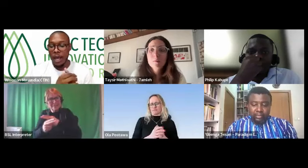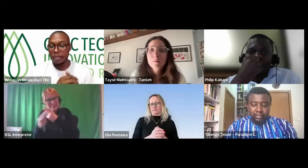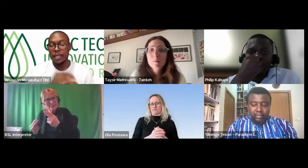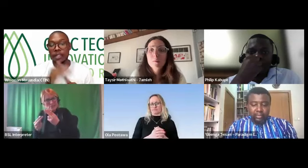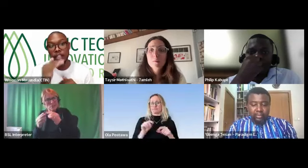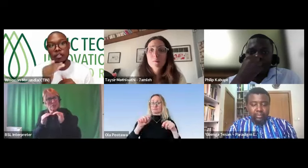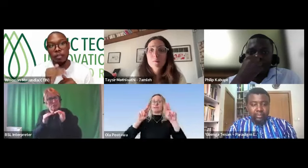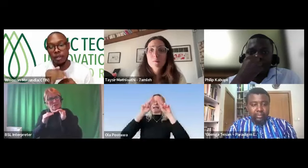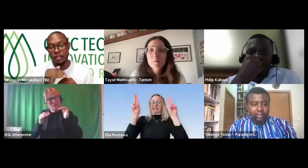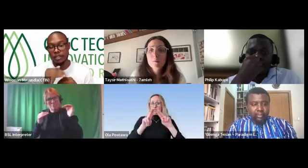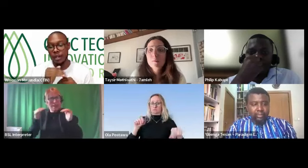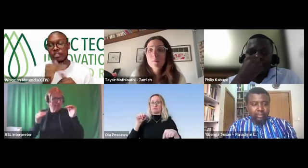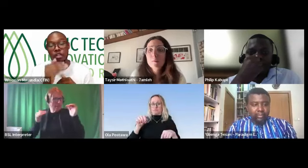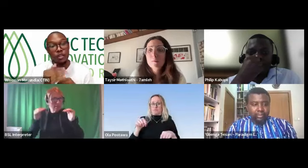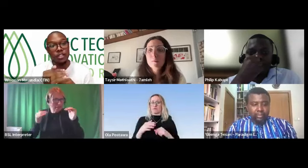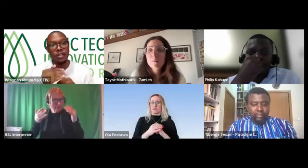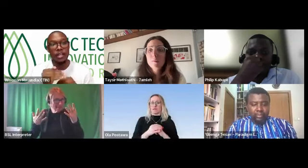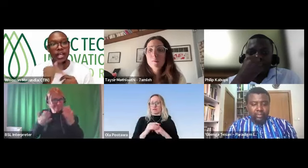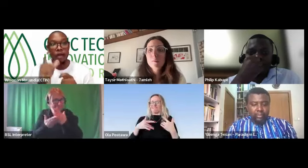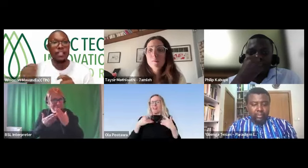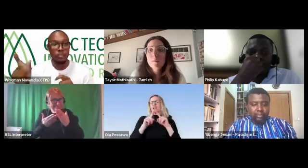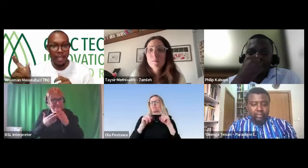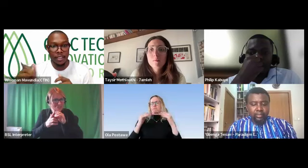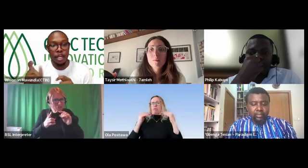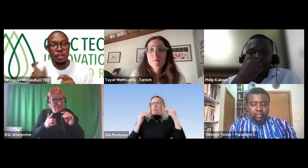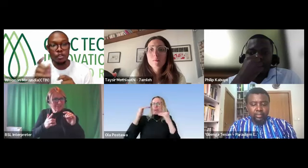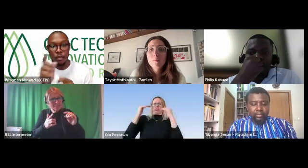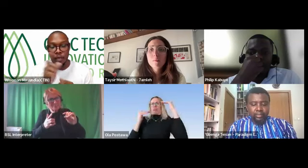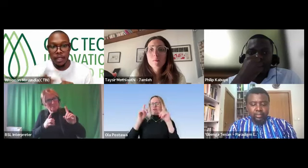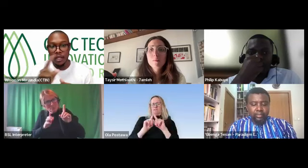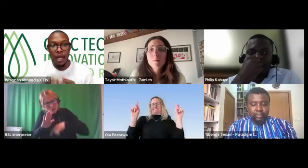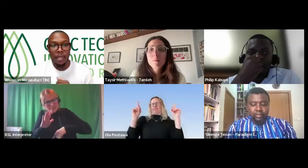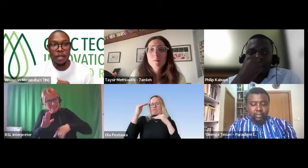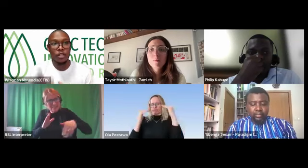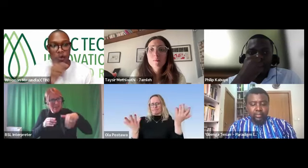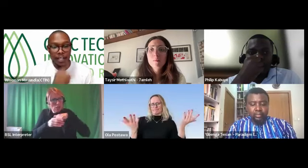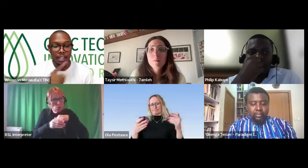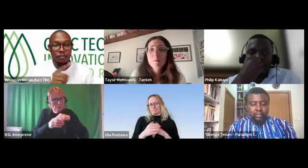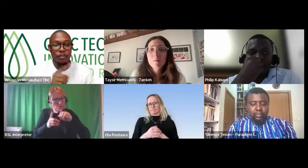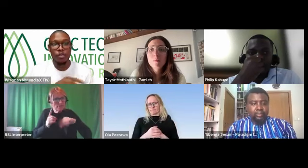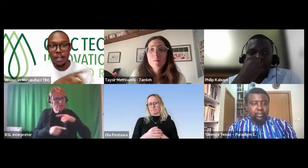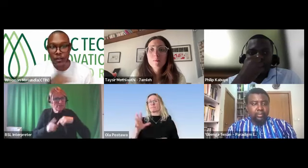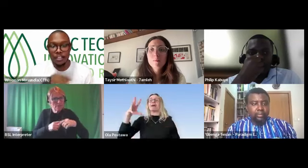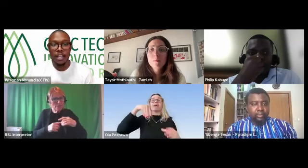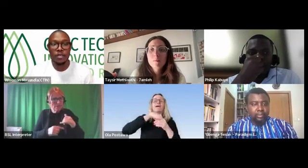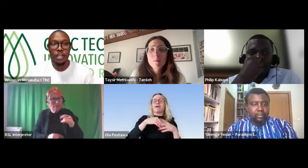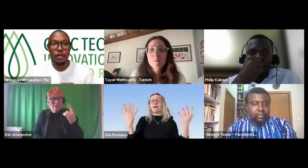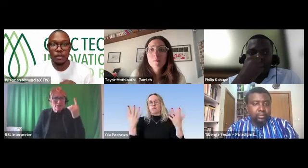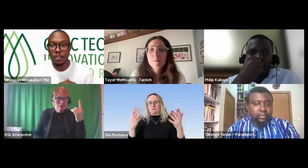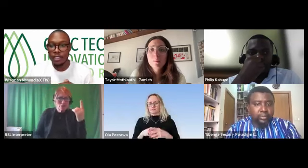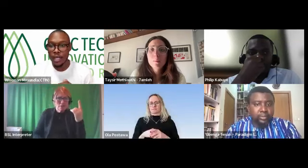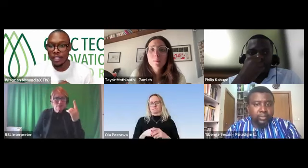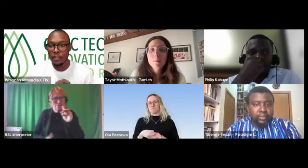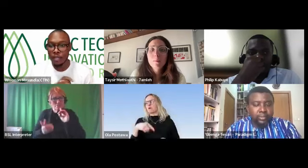ensure that the digital policies are inclusive and they are rights-based. So maybe anyone to answer the first one, and I would just like